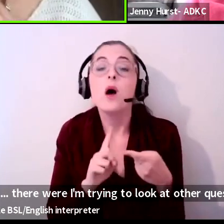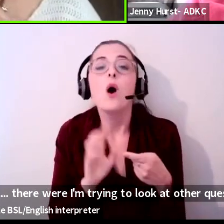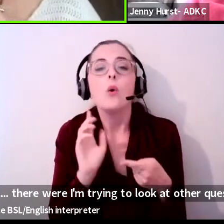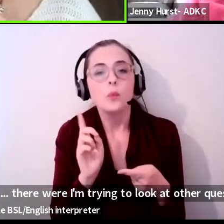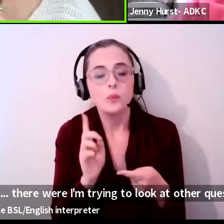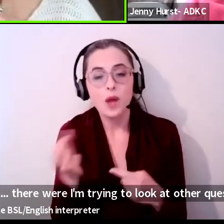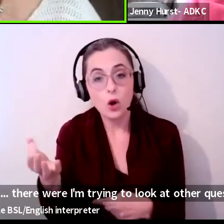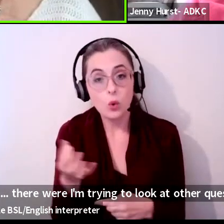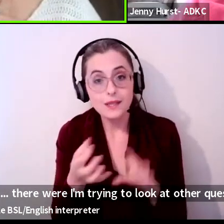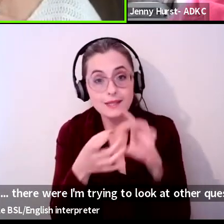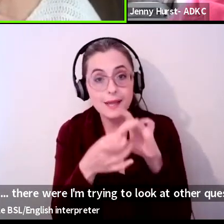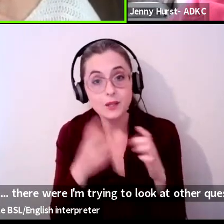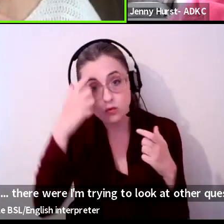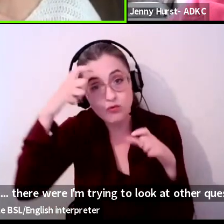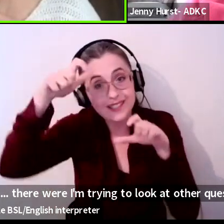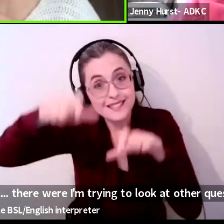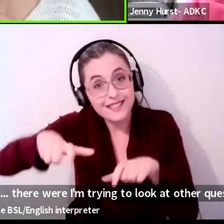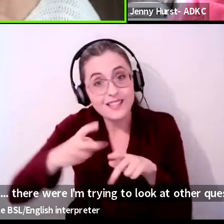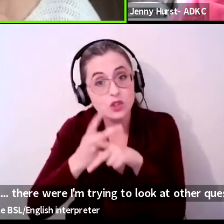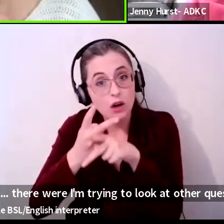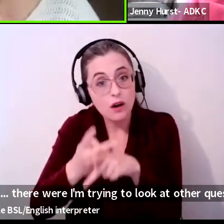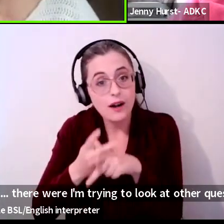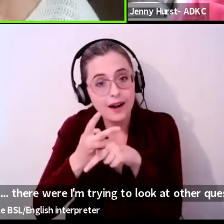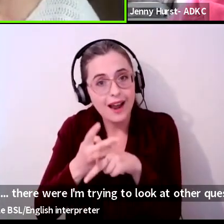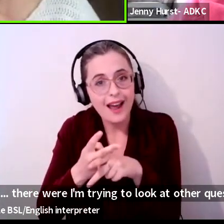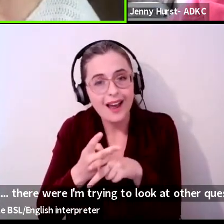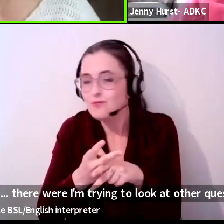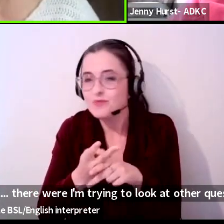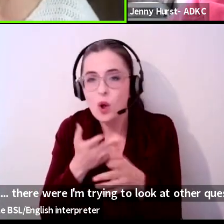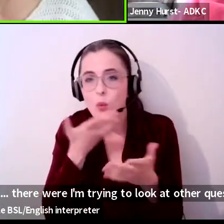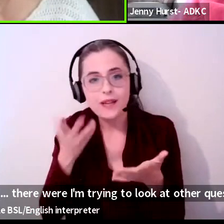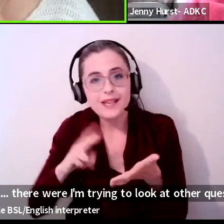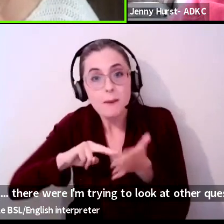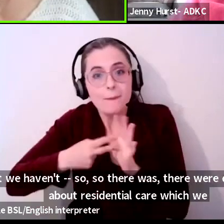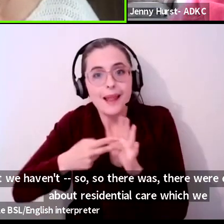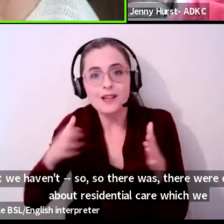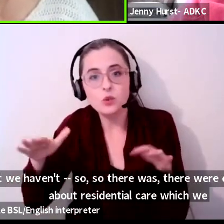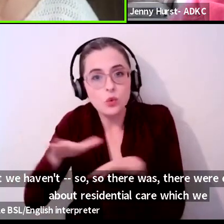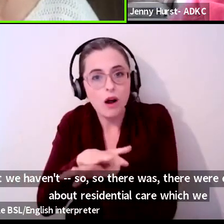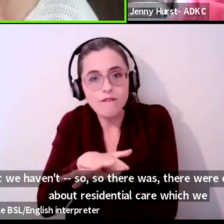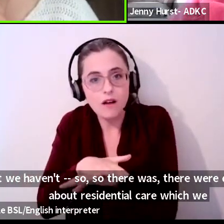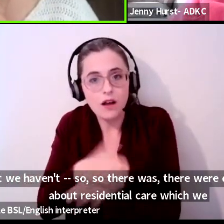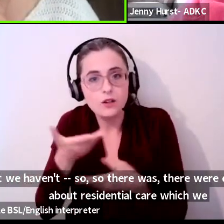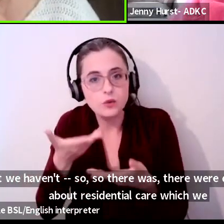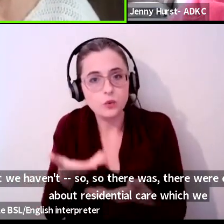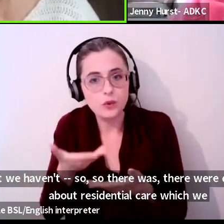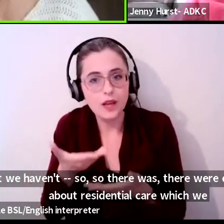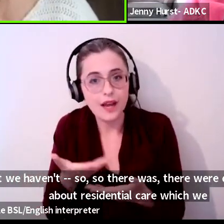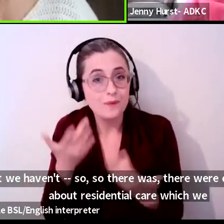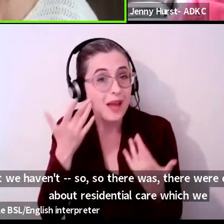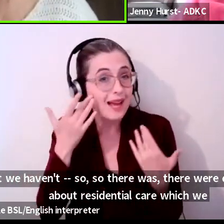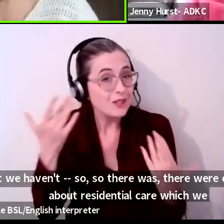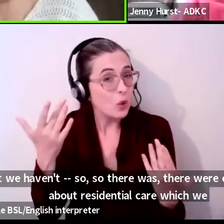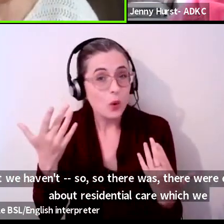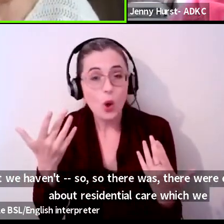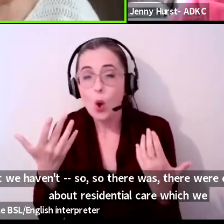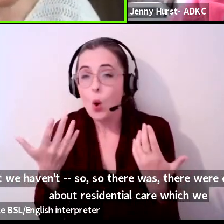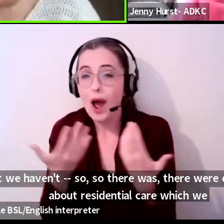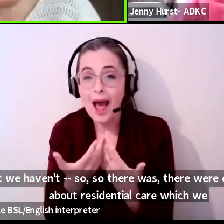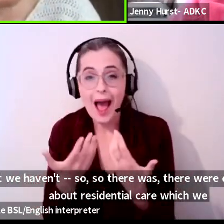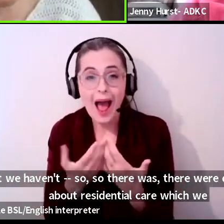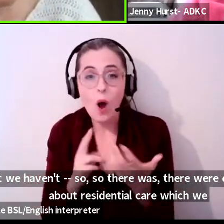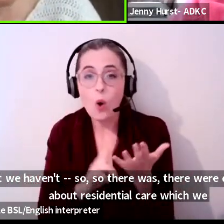were questions about residential care. We haven't planned to do anything, and I don't know how Norfolk judgment could apply